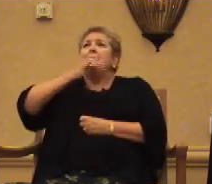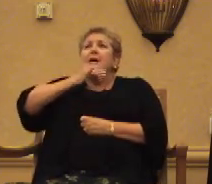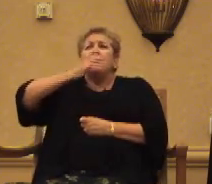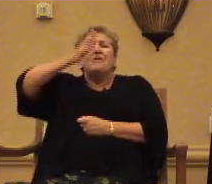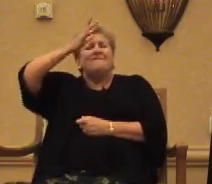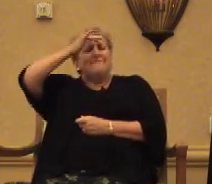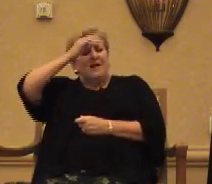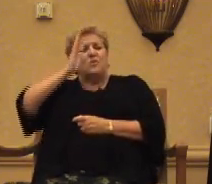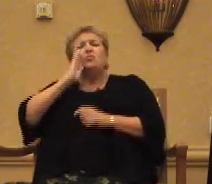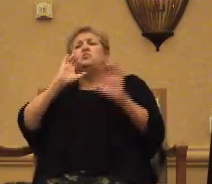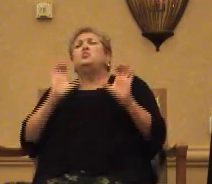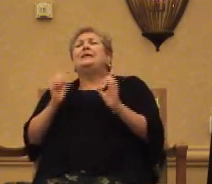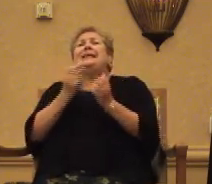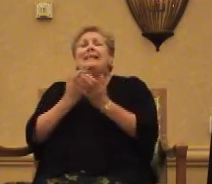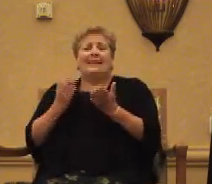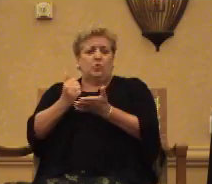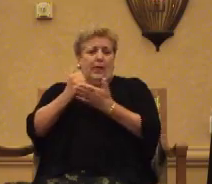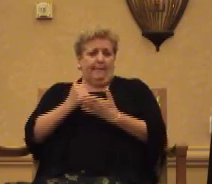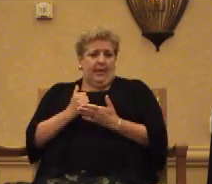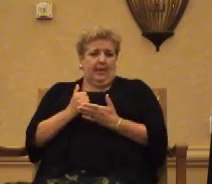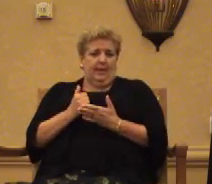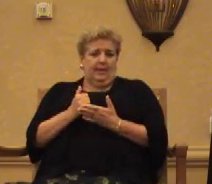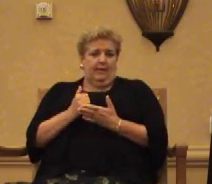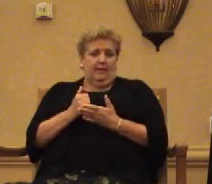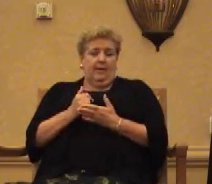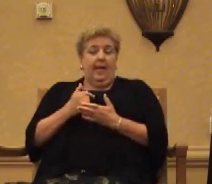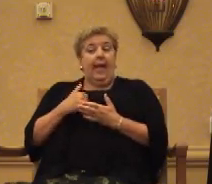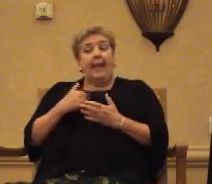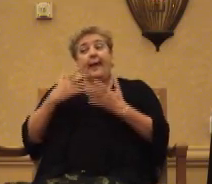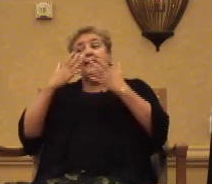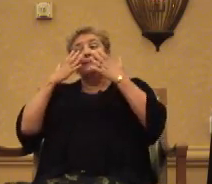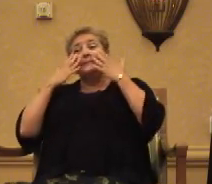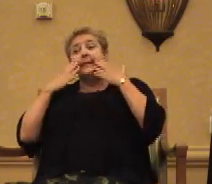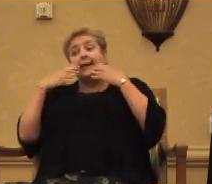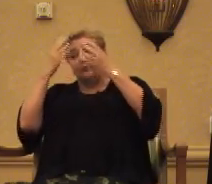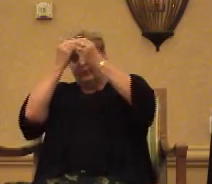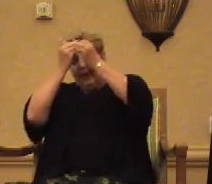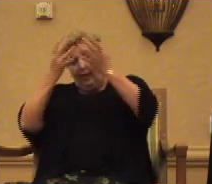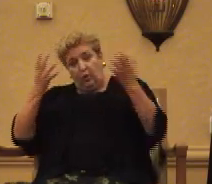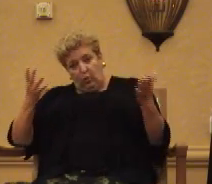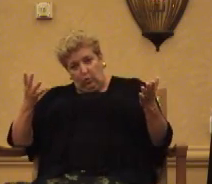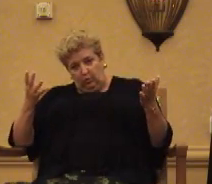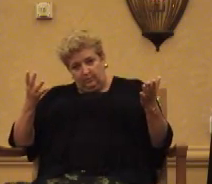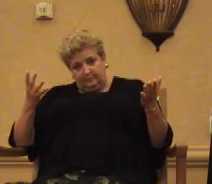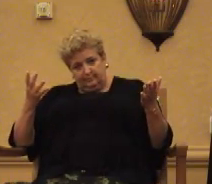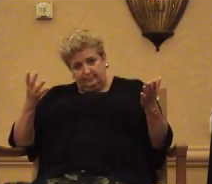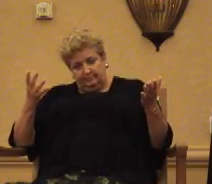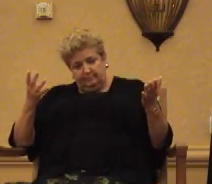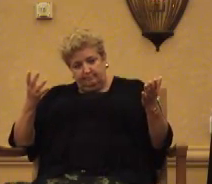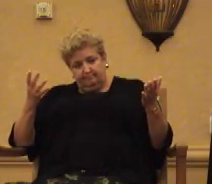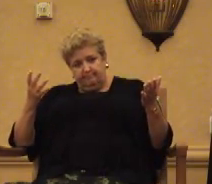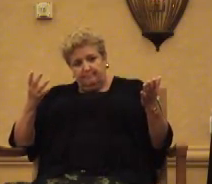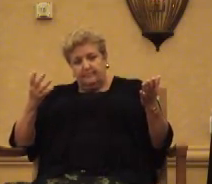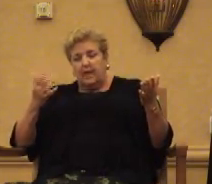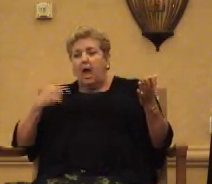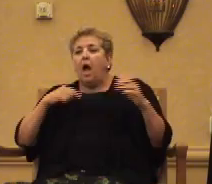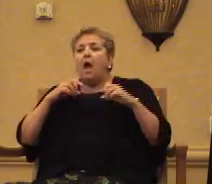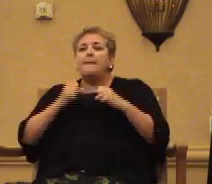me. I am sad to tell you that years later, I broke their heart over and over and over and over